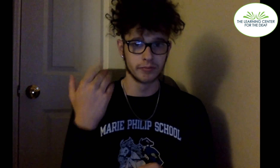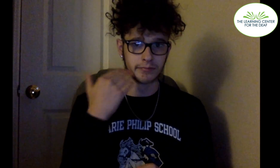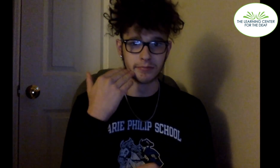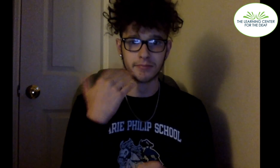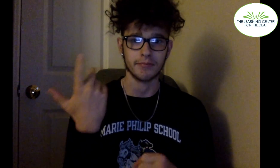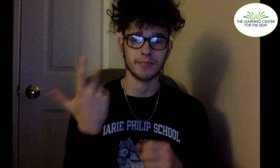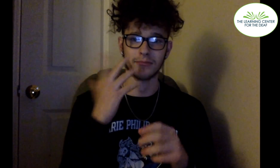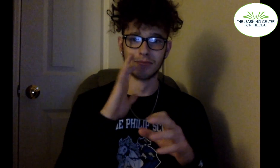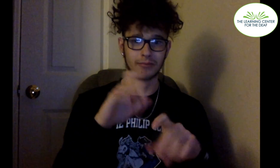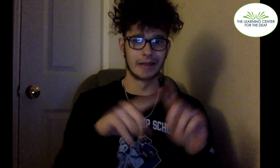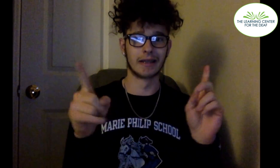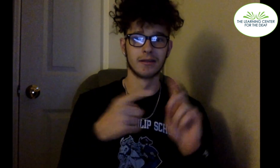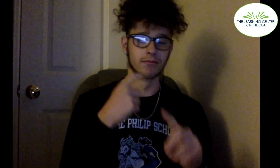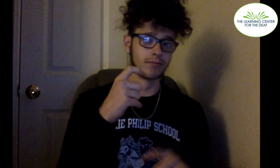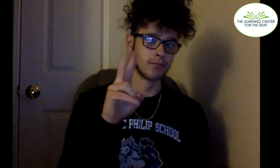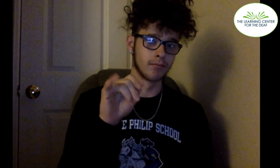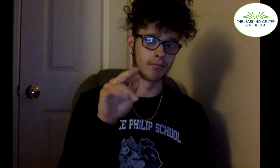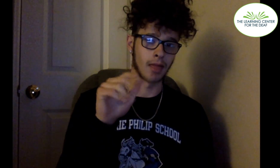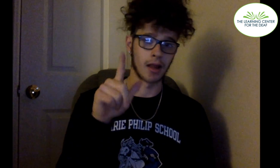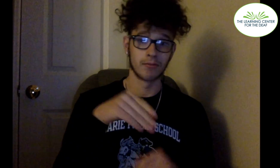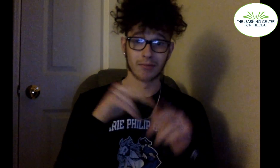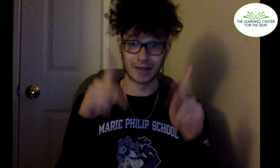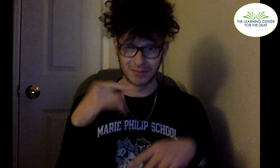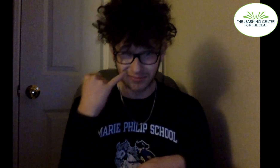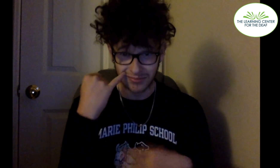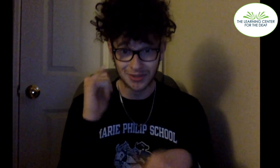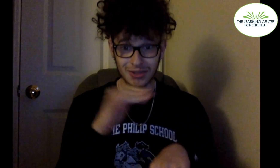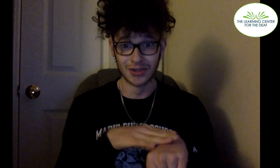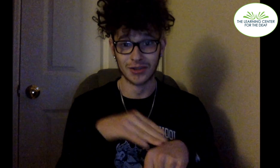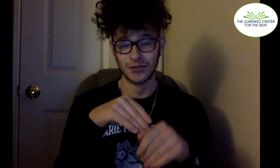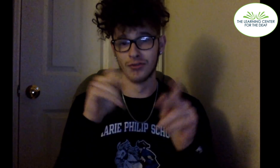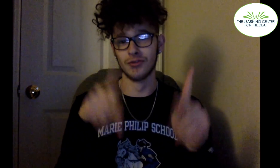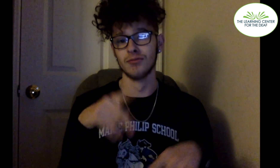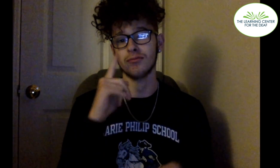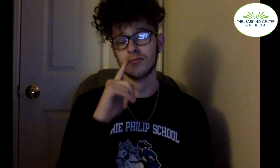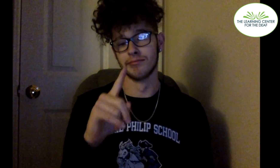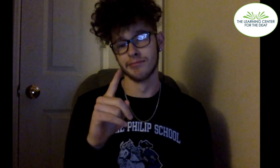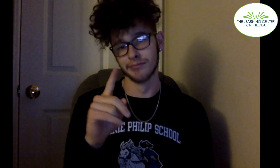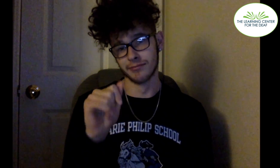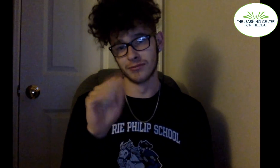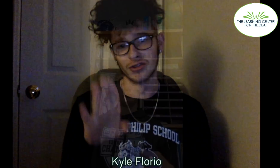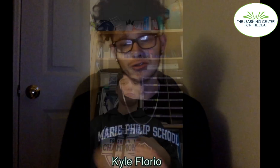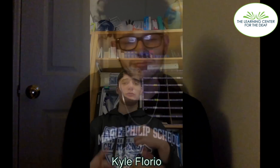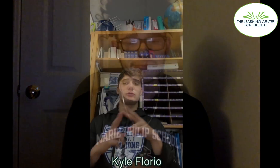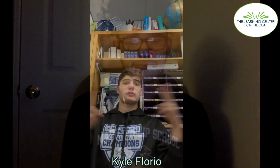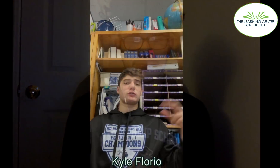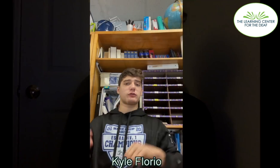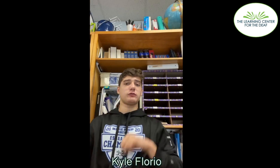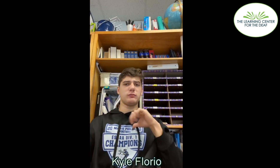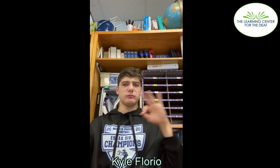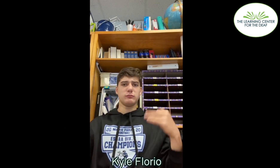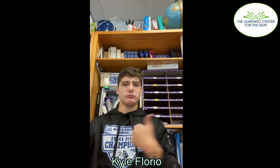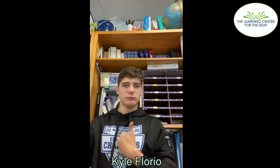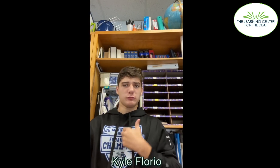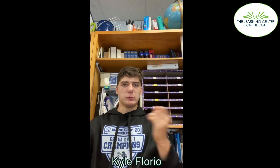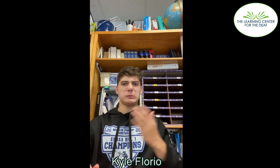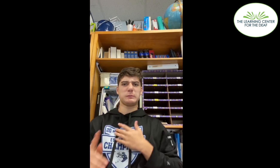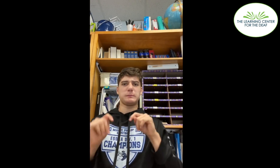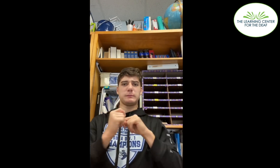year. Having Academic Bowl virtually was so different and I can't wait to be in person again. I'm very proud of myself and my